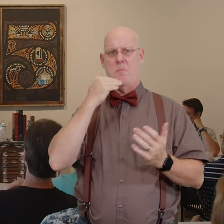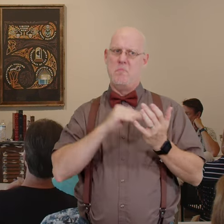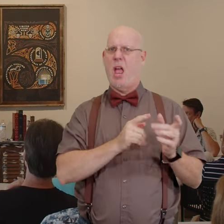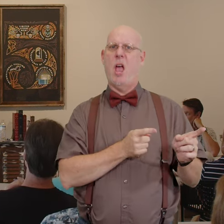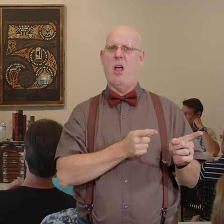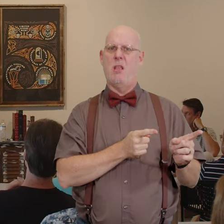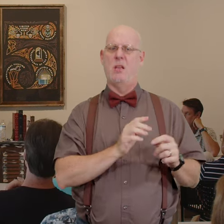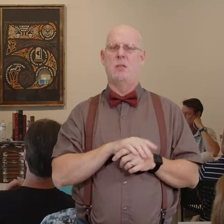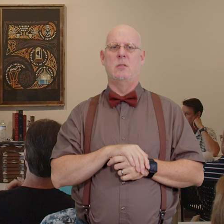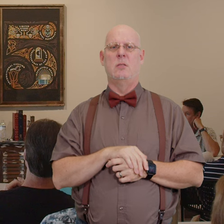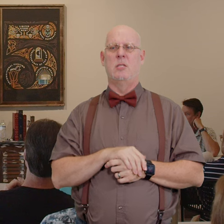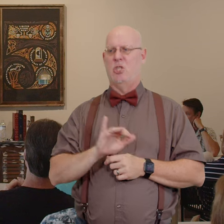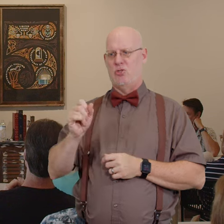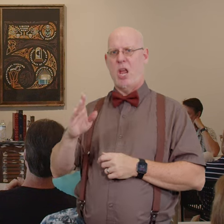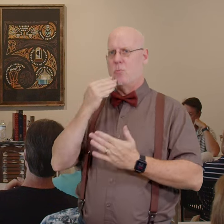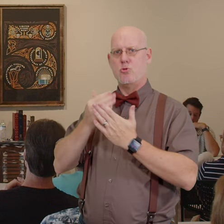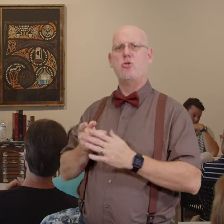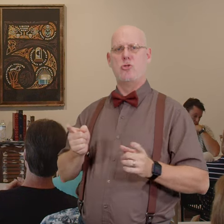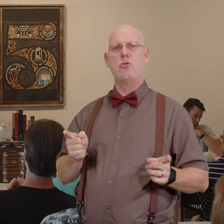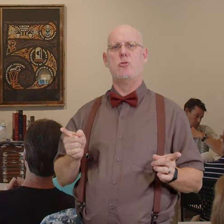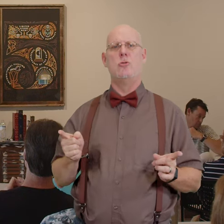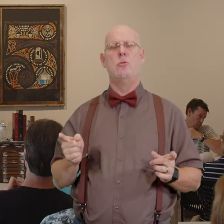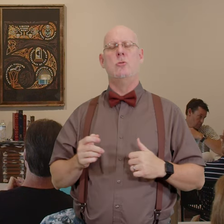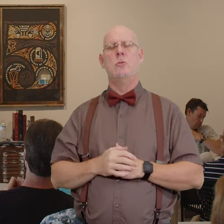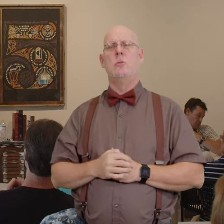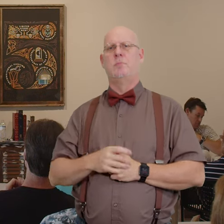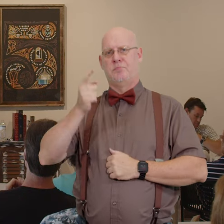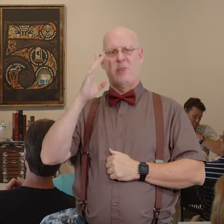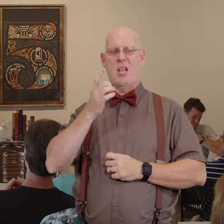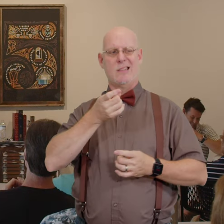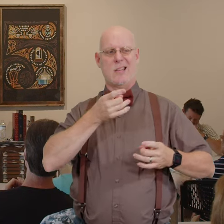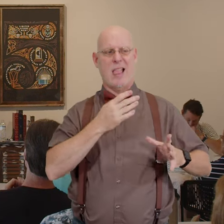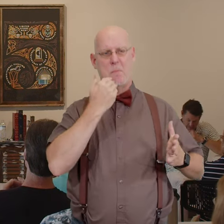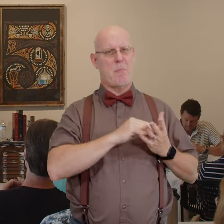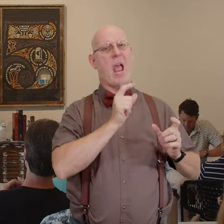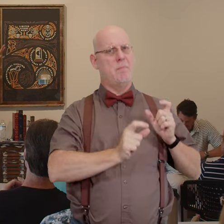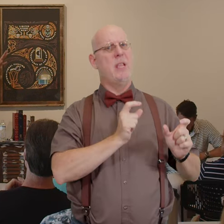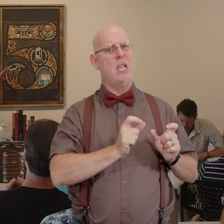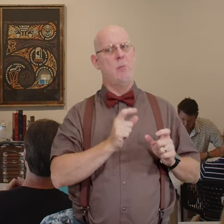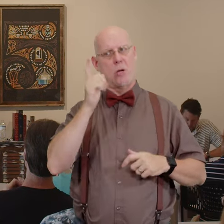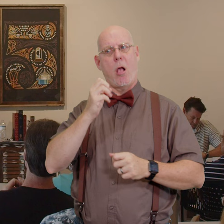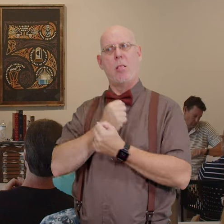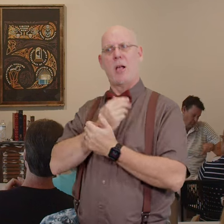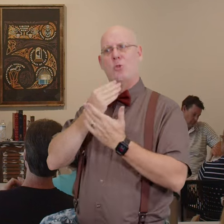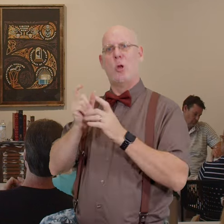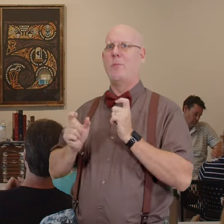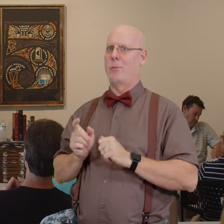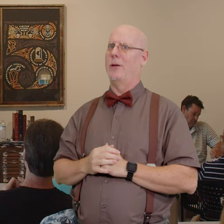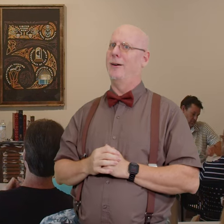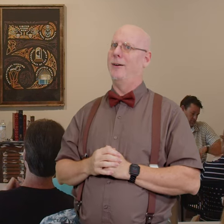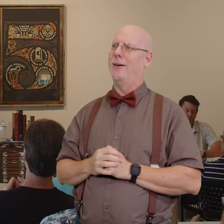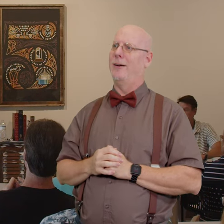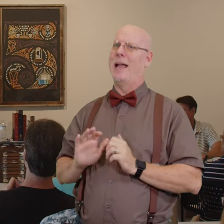Esau's bad and Jacob's good, and God doesn't like bad people and God loves good